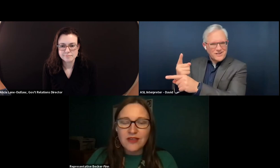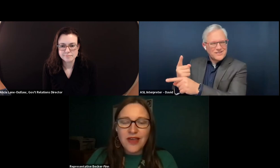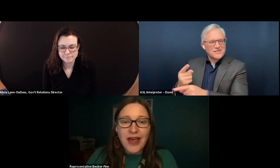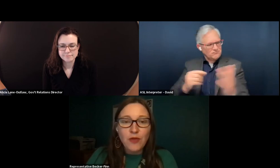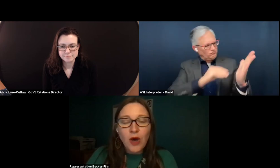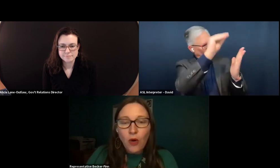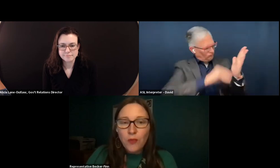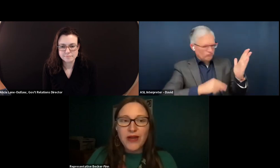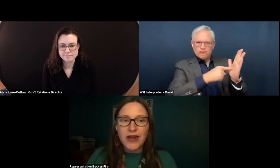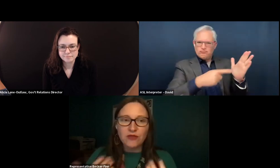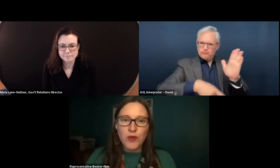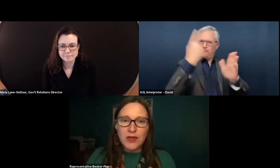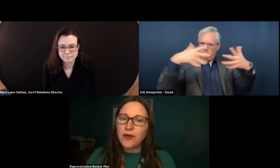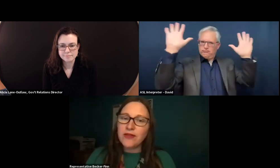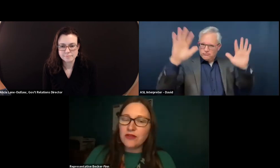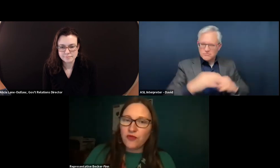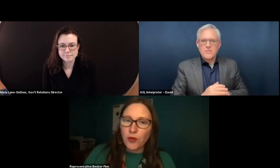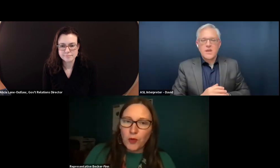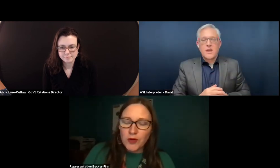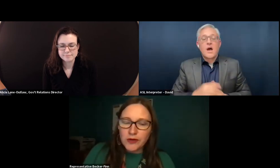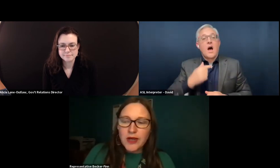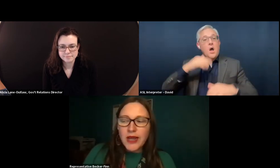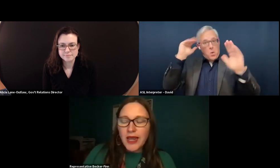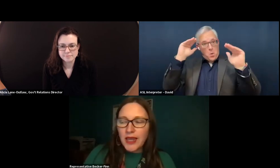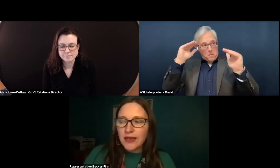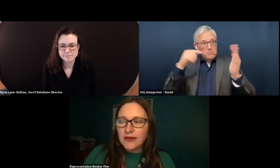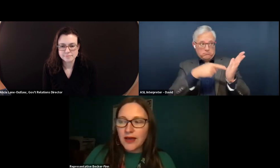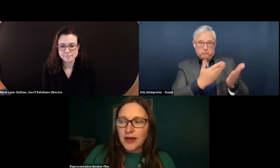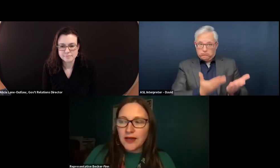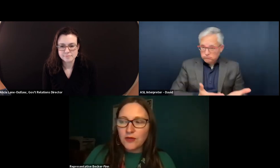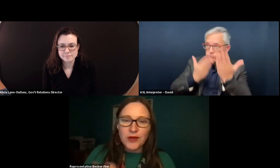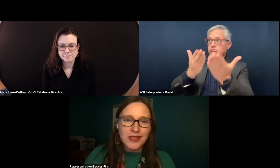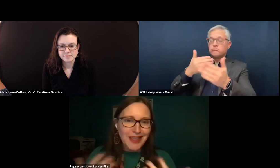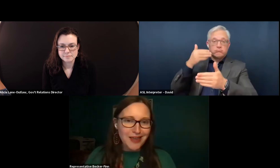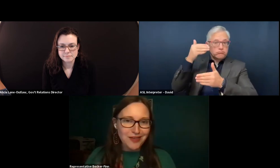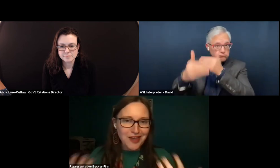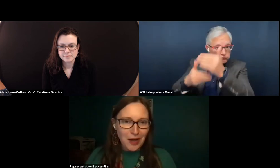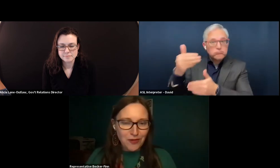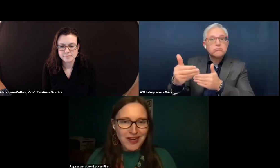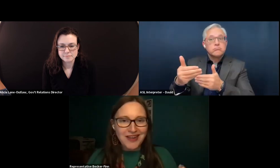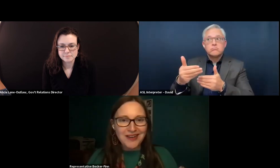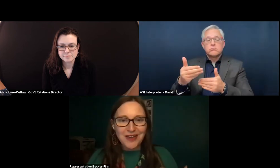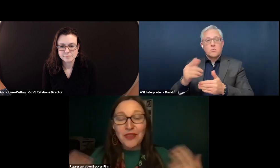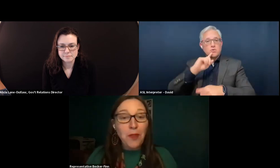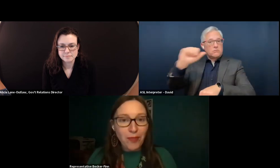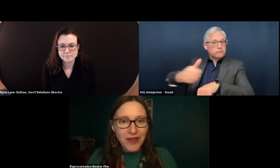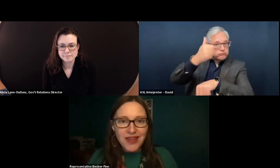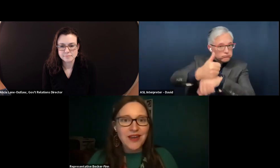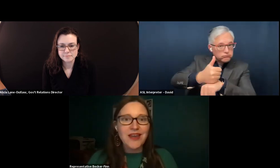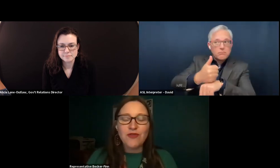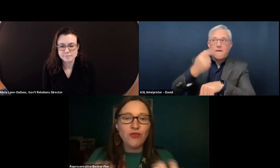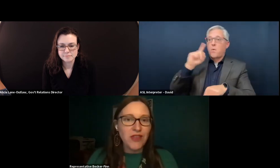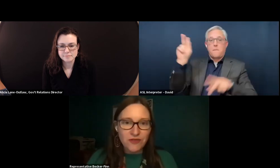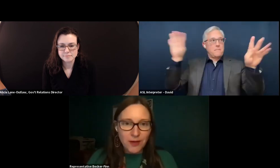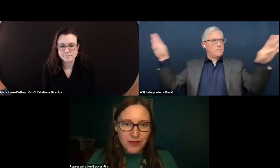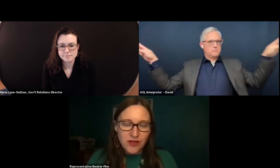to this. I would hope that as we bring this forward and really lay this out in the public